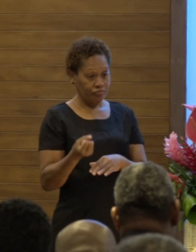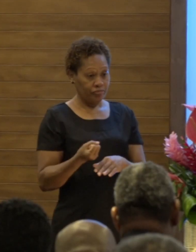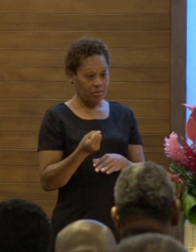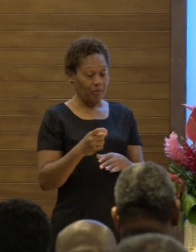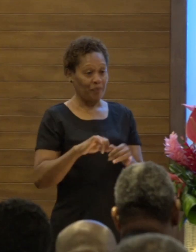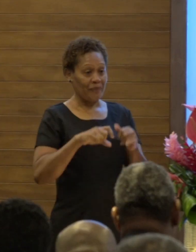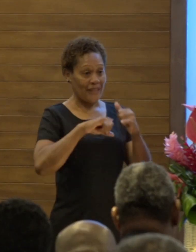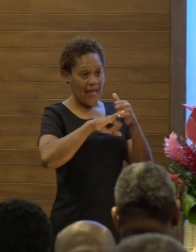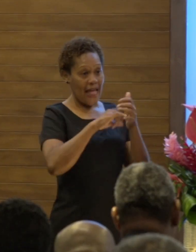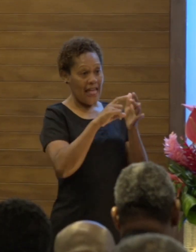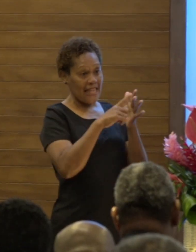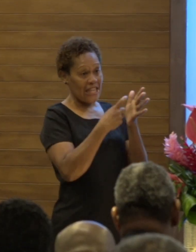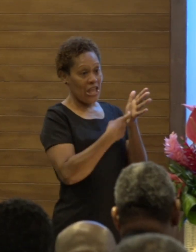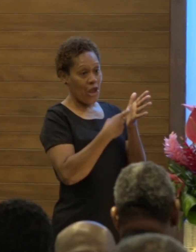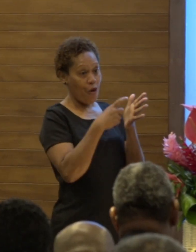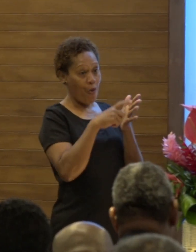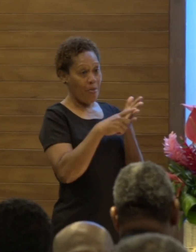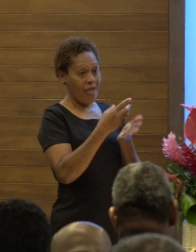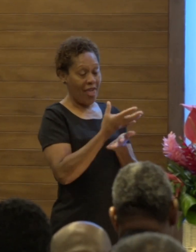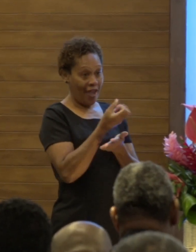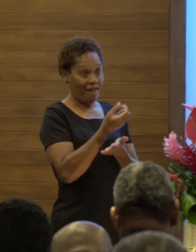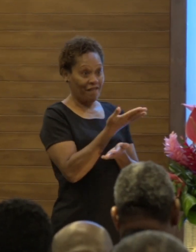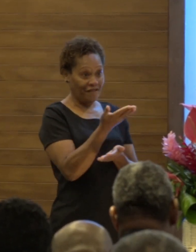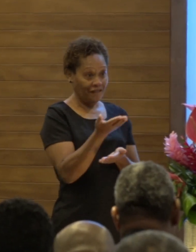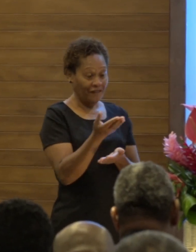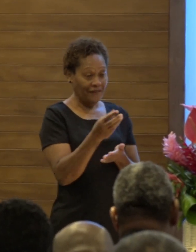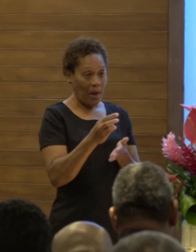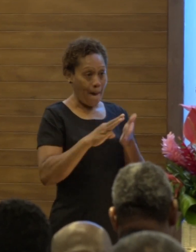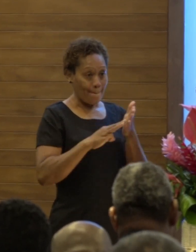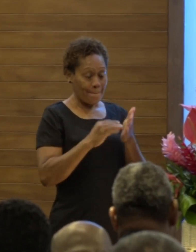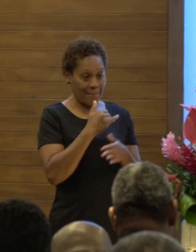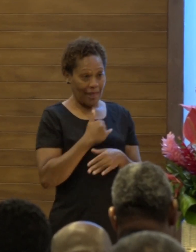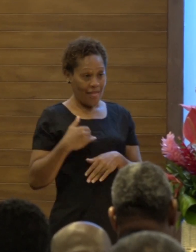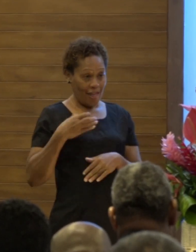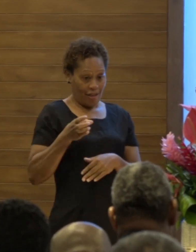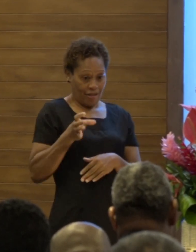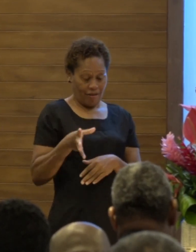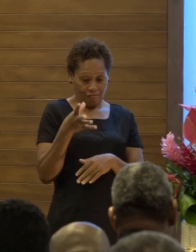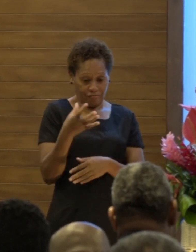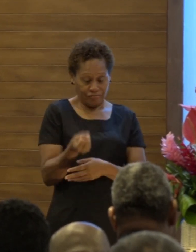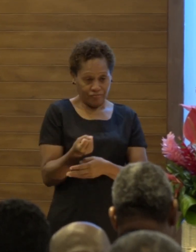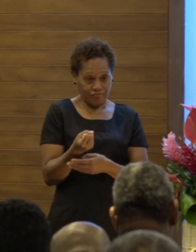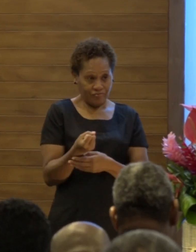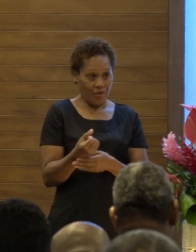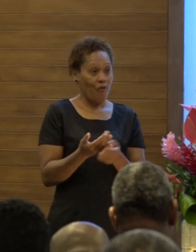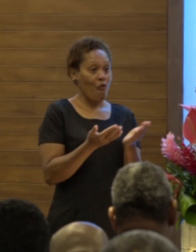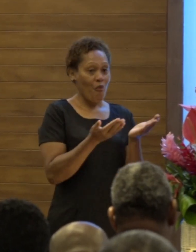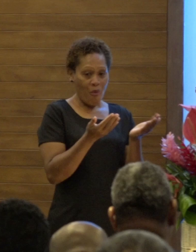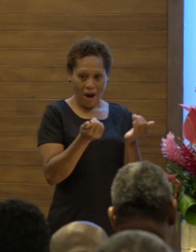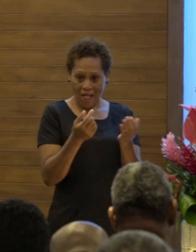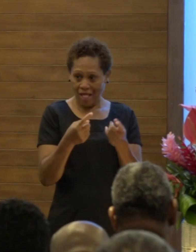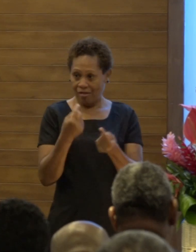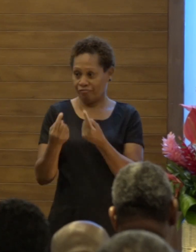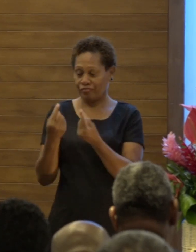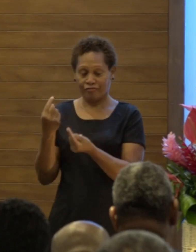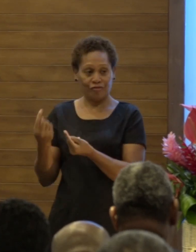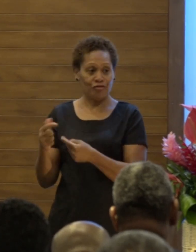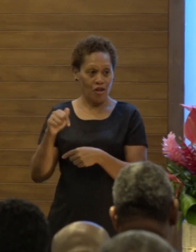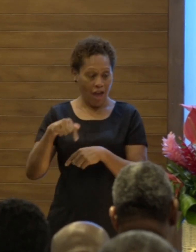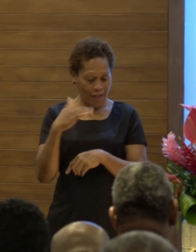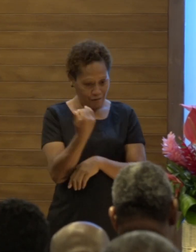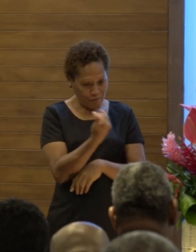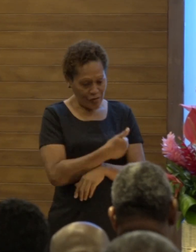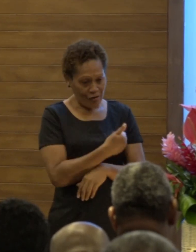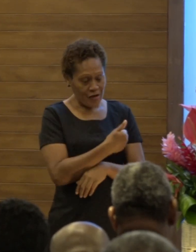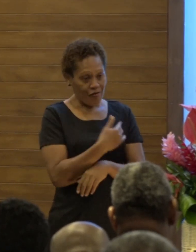Siromi Turanga, and the Permanent Secretary, Mr. Bernardo Ndaveta, I extend a warm and sincere welcome to each of you and every one of